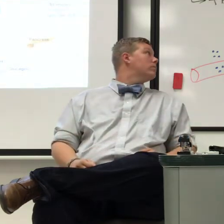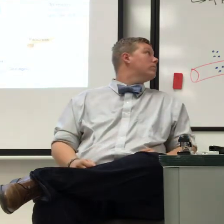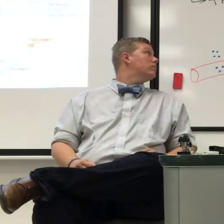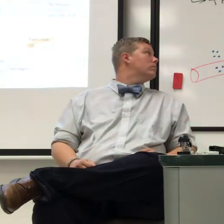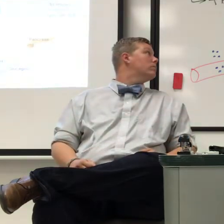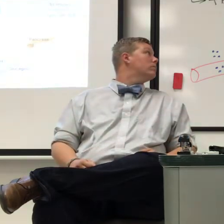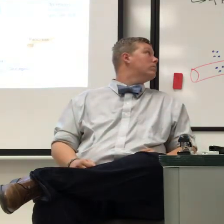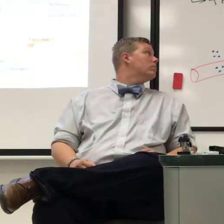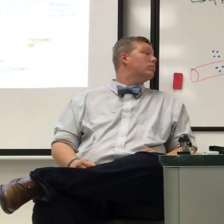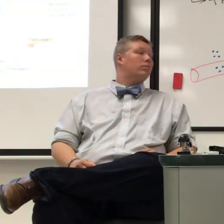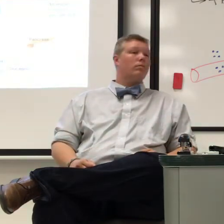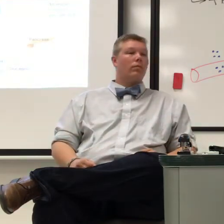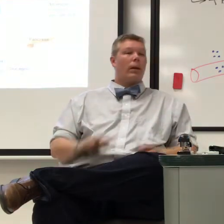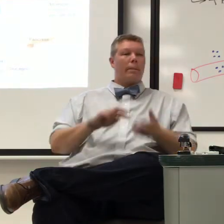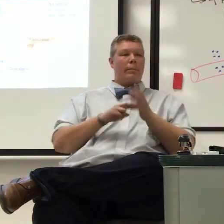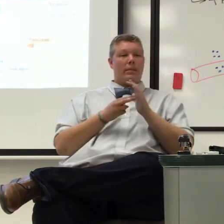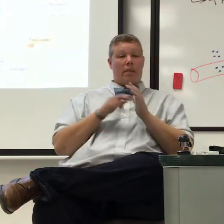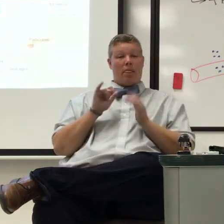Decrease